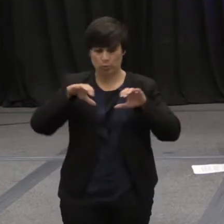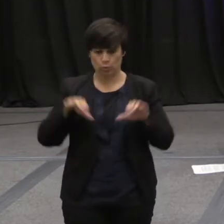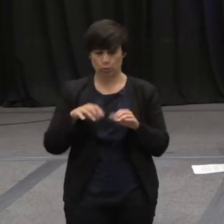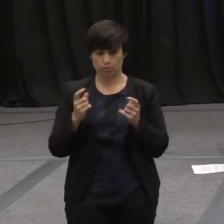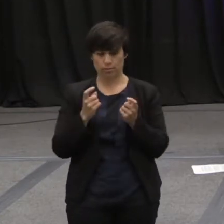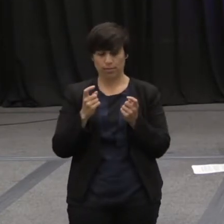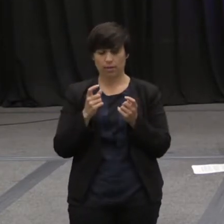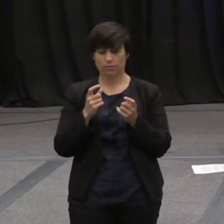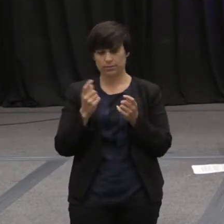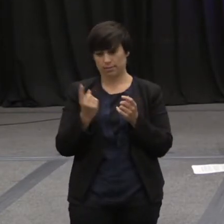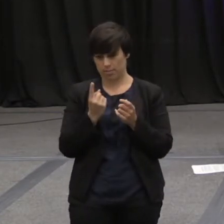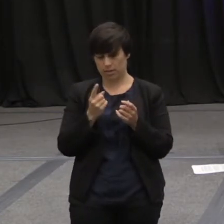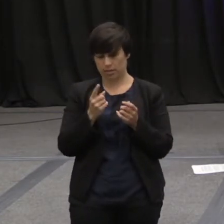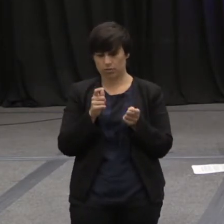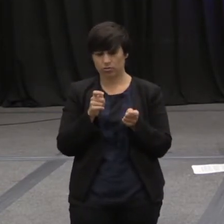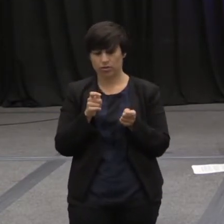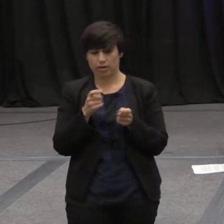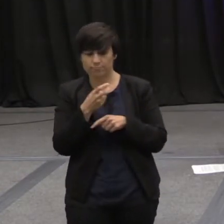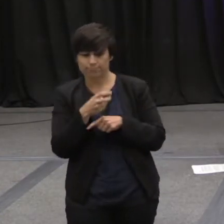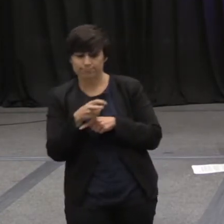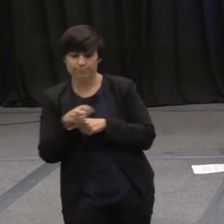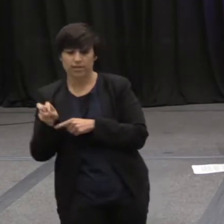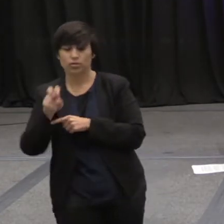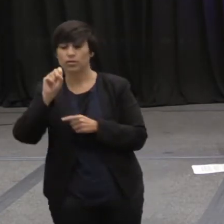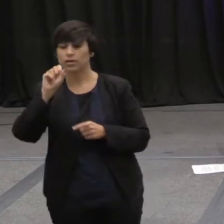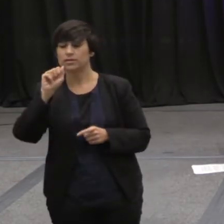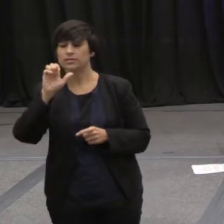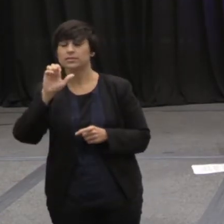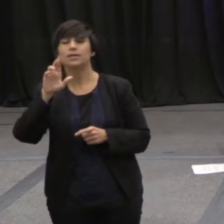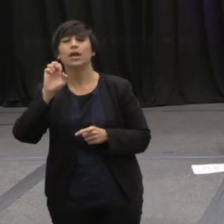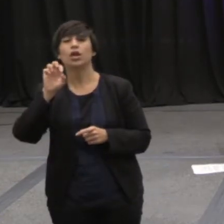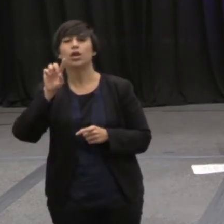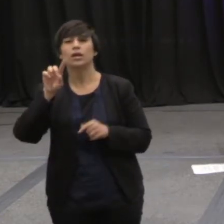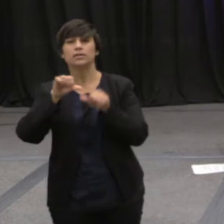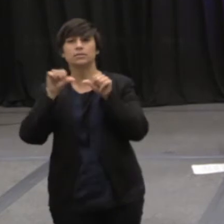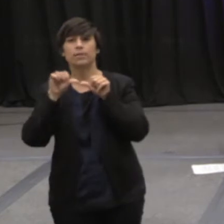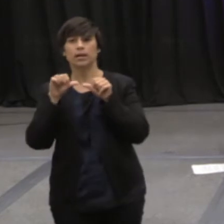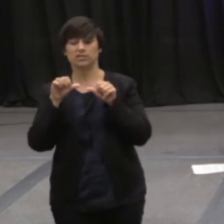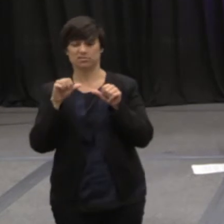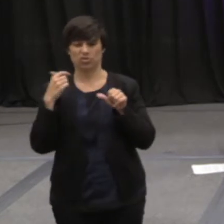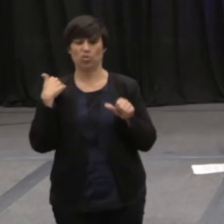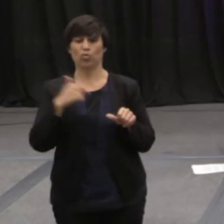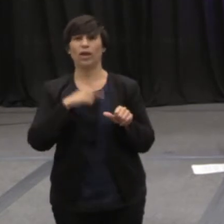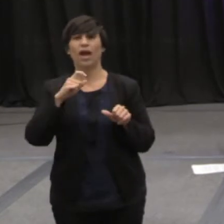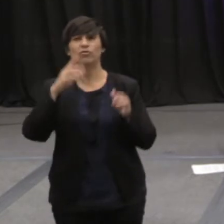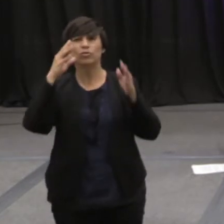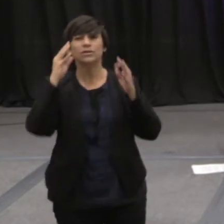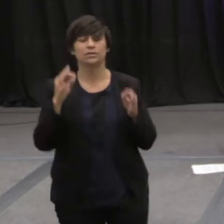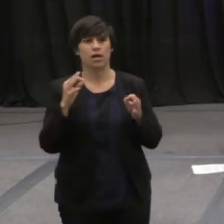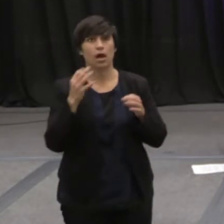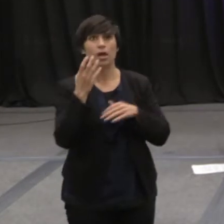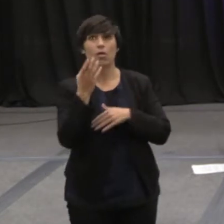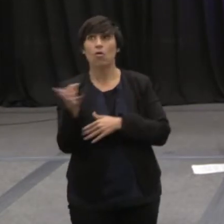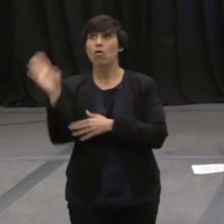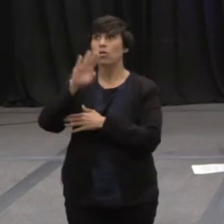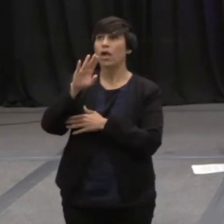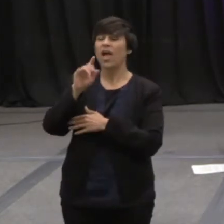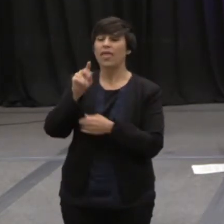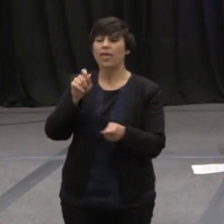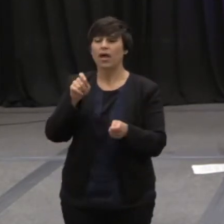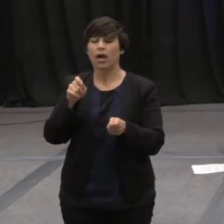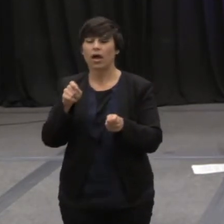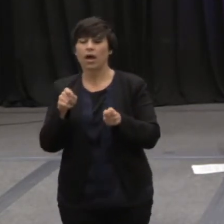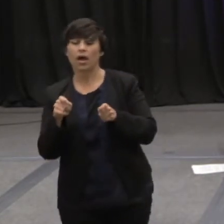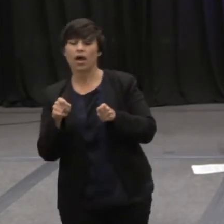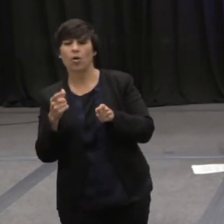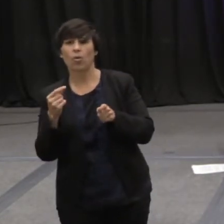sacred space. But you have to build the sacred space. So you and I have to decide, okay, what do these actions mean for us? What are the